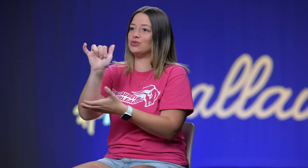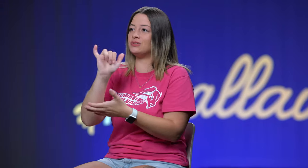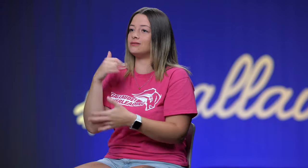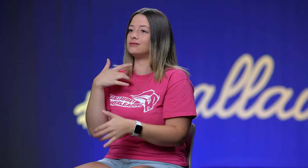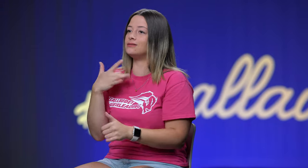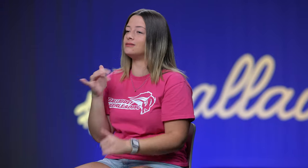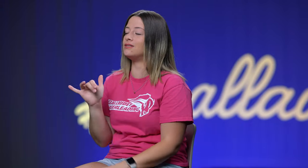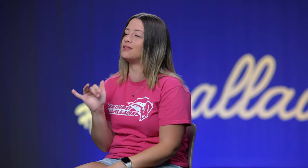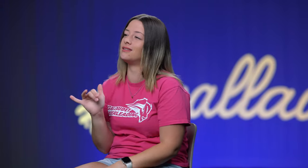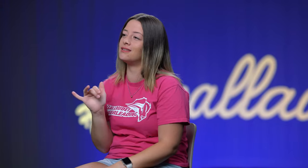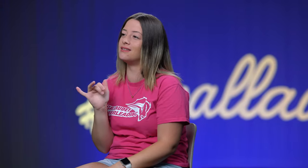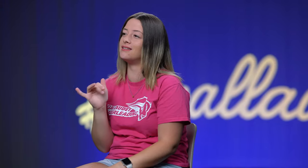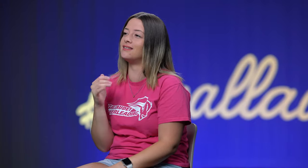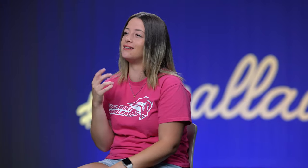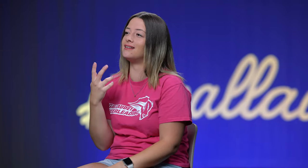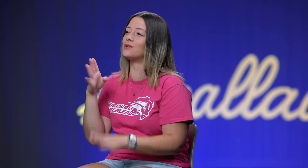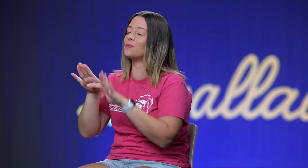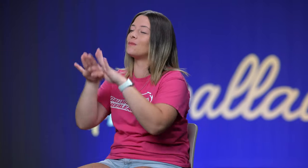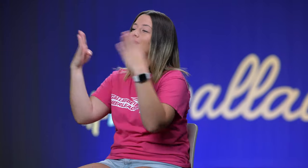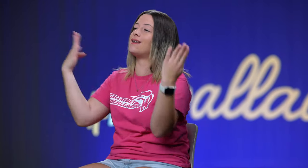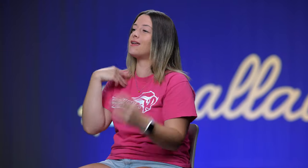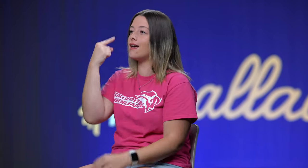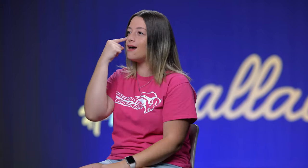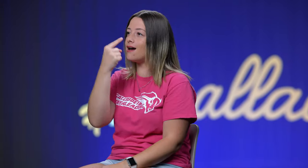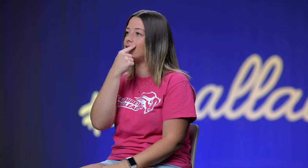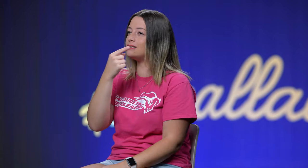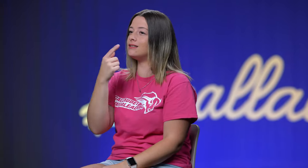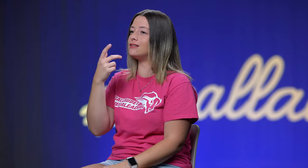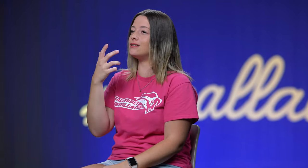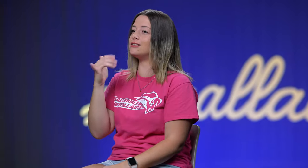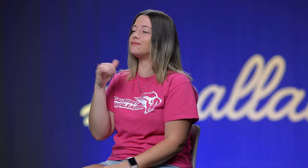It opened my eyes a lot, and I had to break out of my comfort zone.